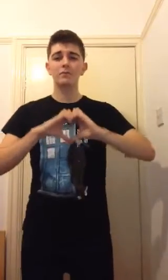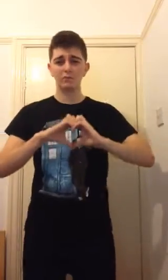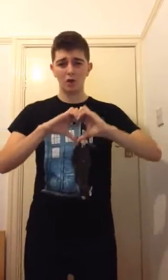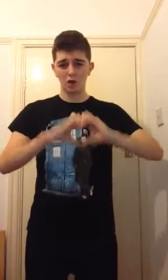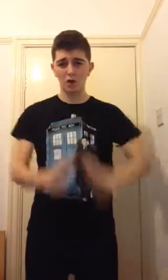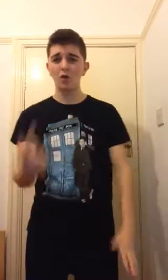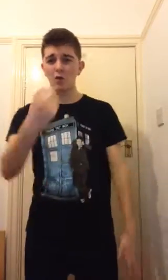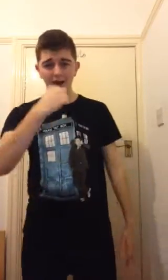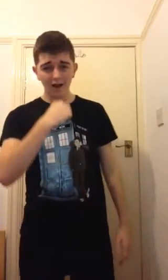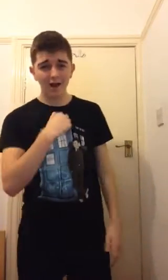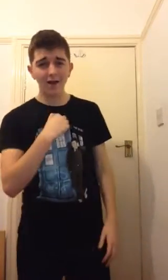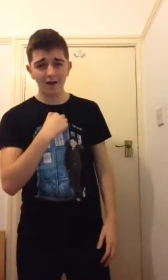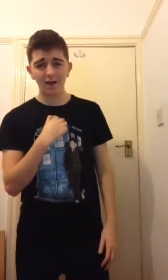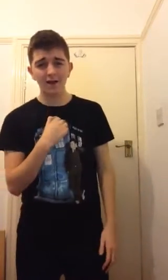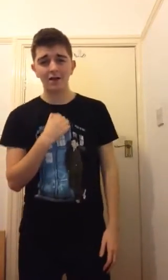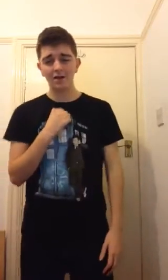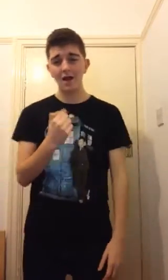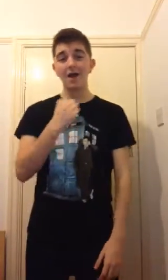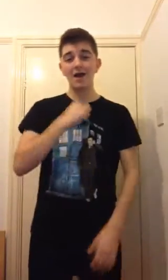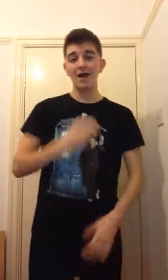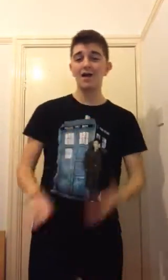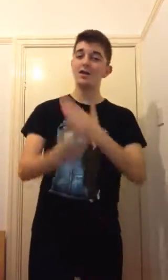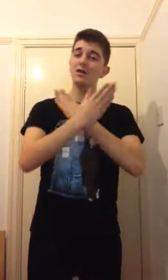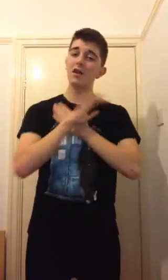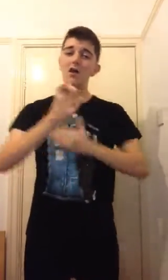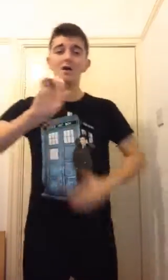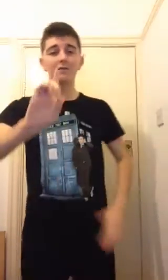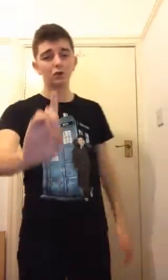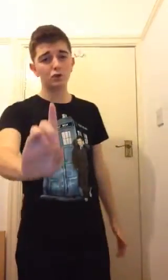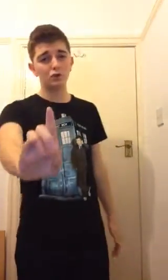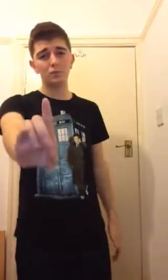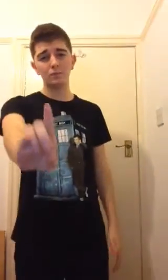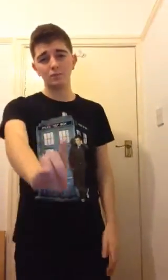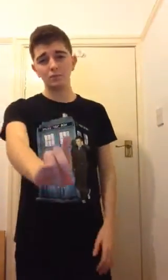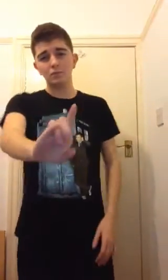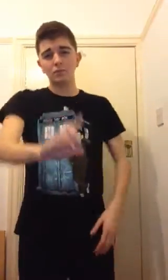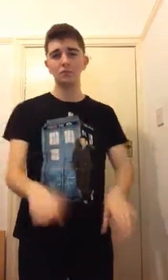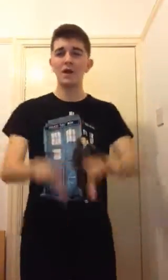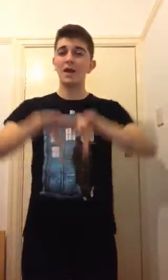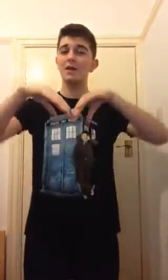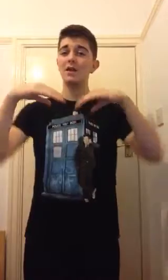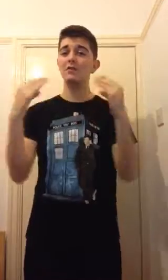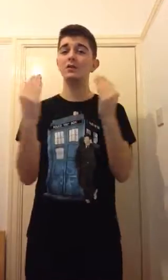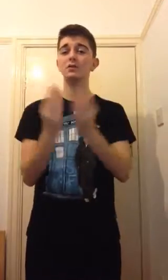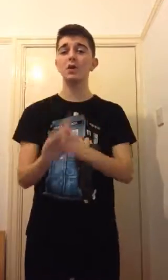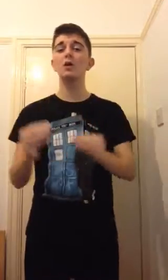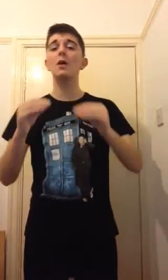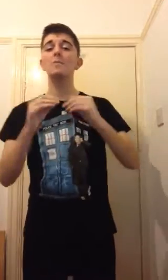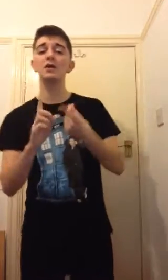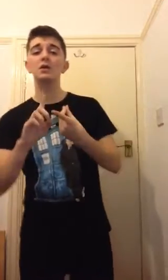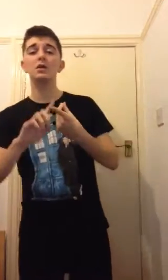oh, I, I love you. And everything's gonna be